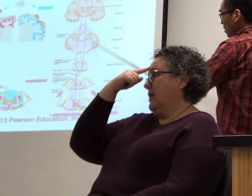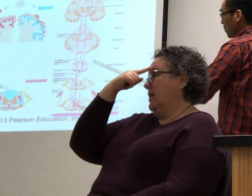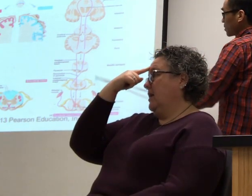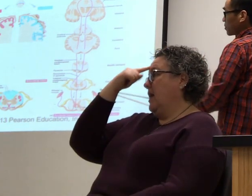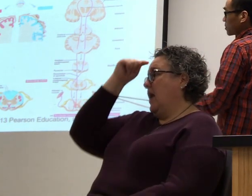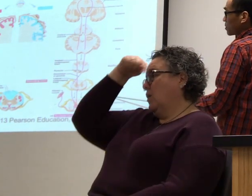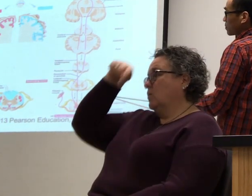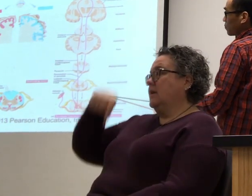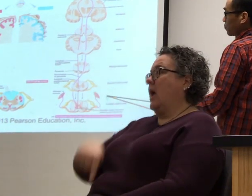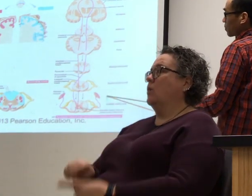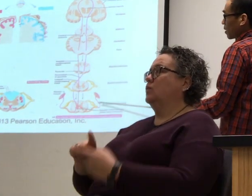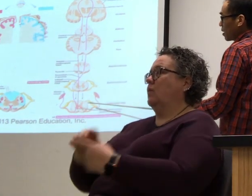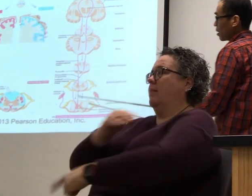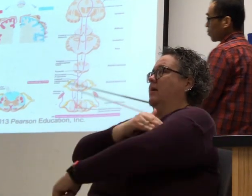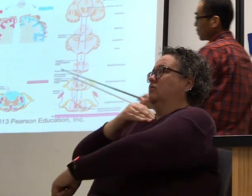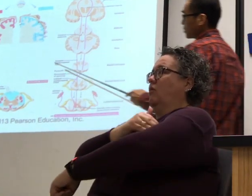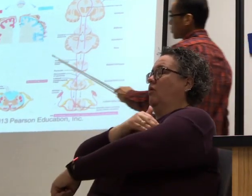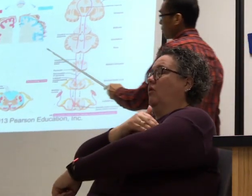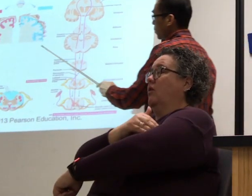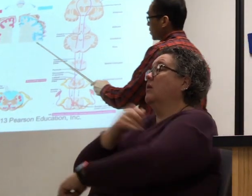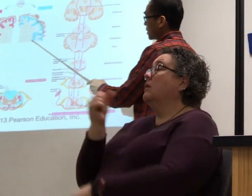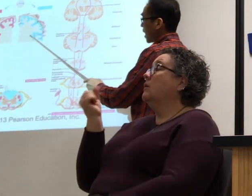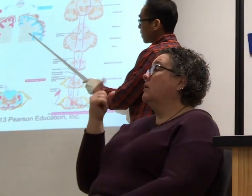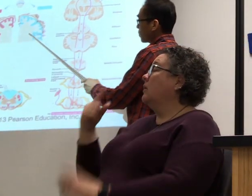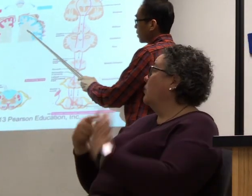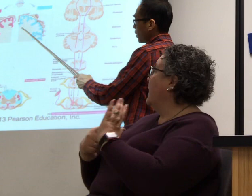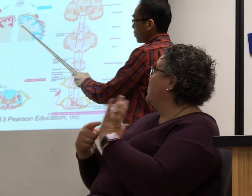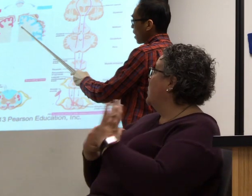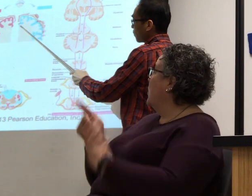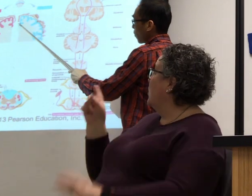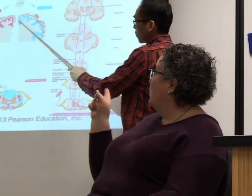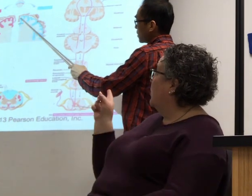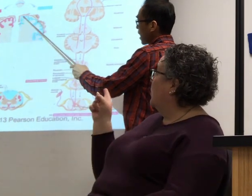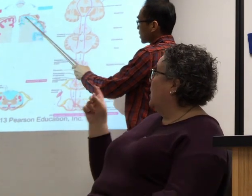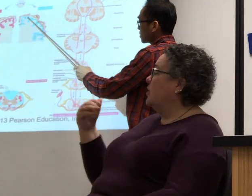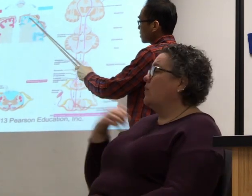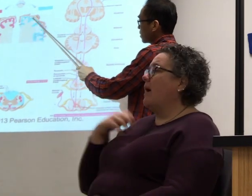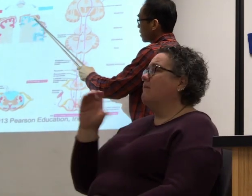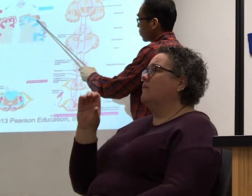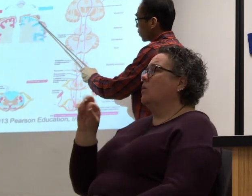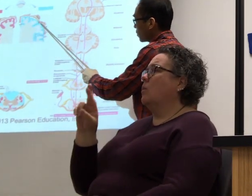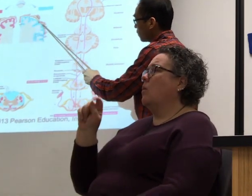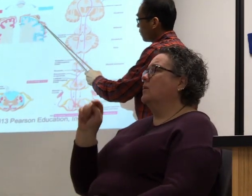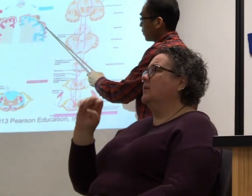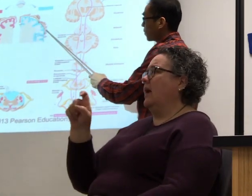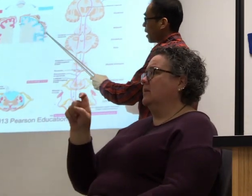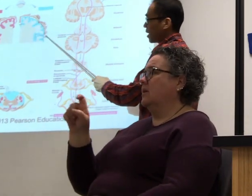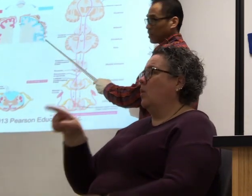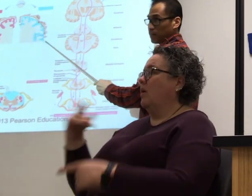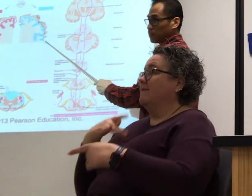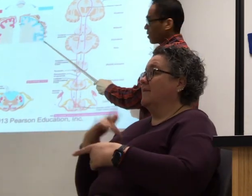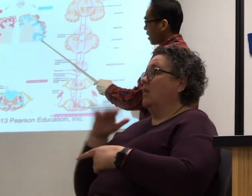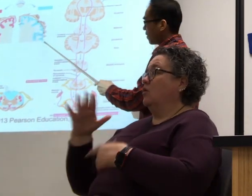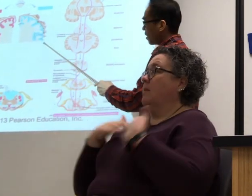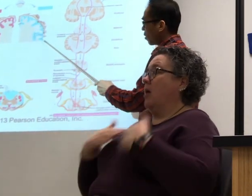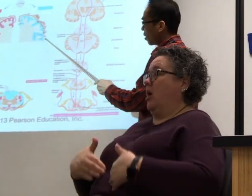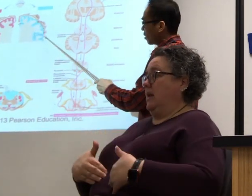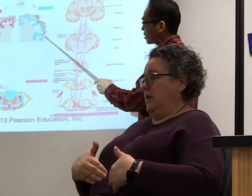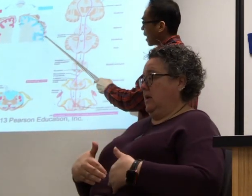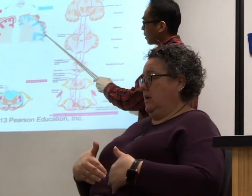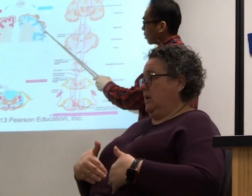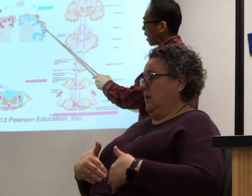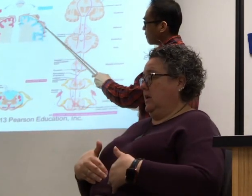go down to the muscles. Here, what they show you is that you have cortex where you can feel your body, and